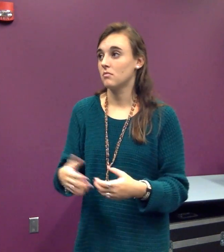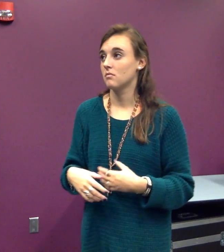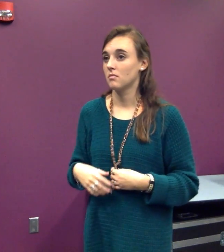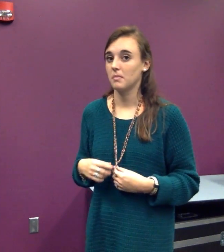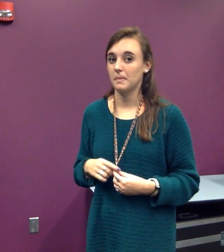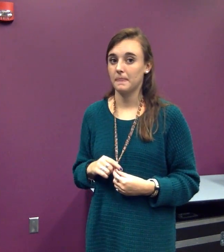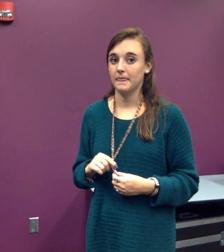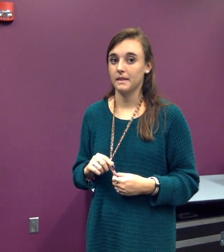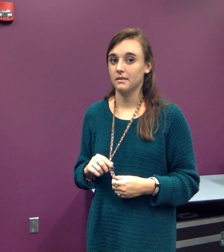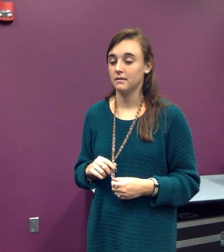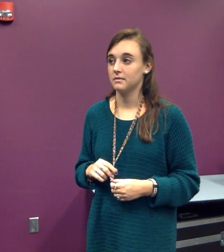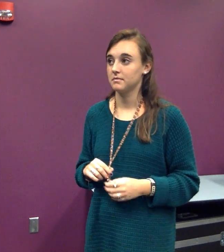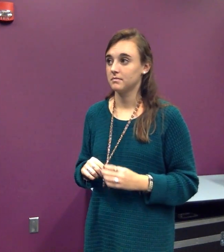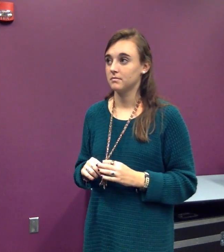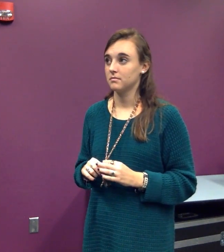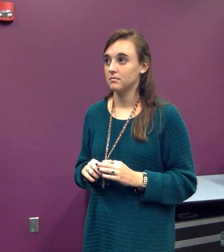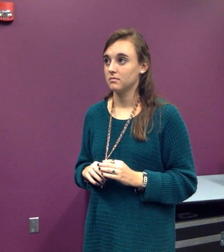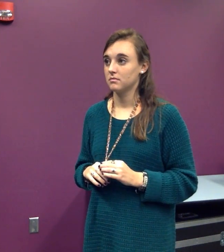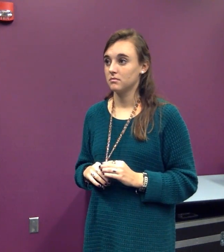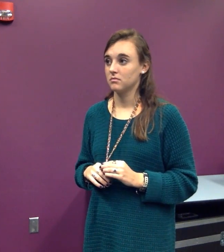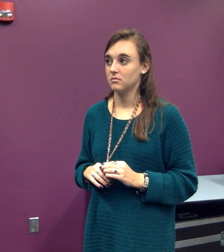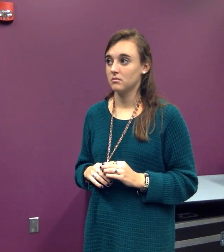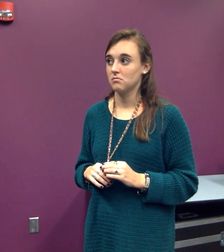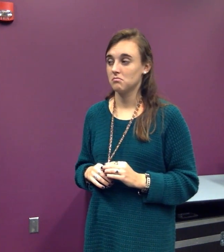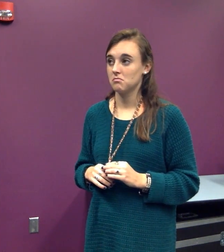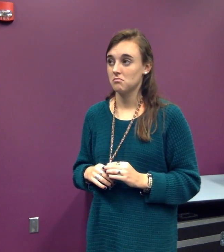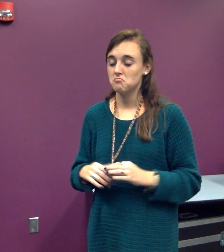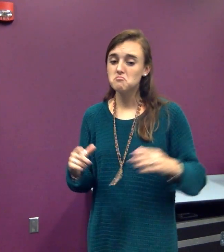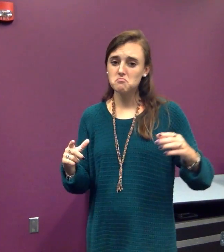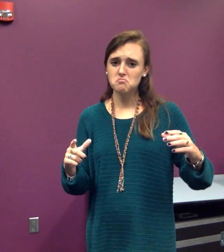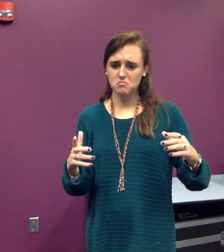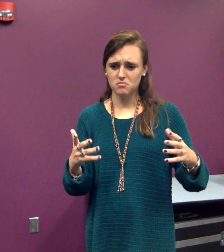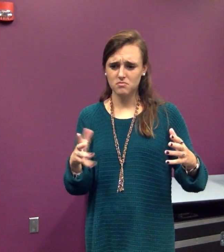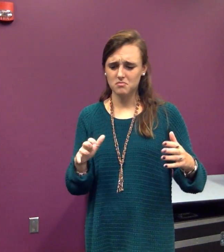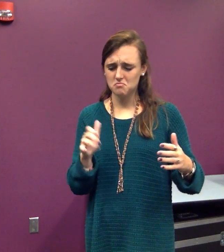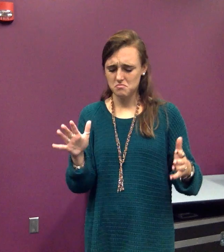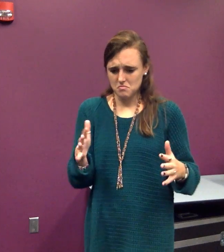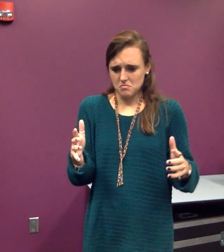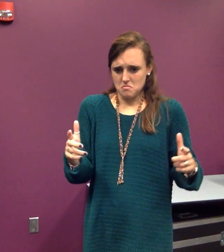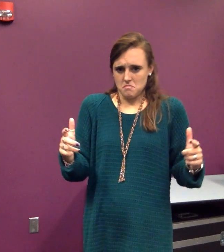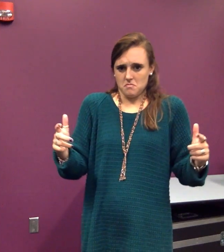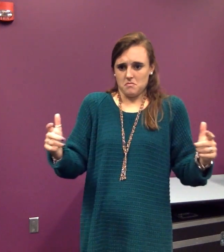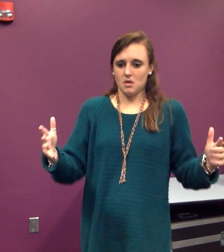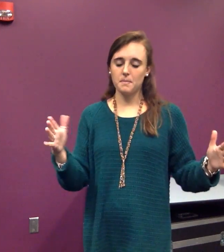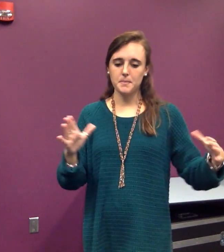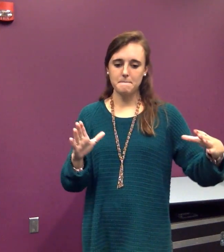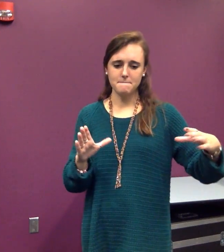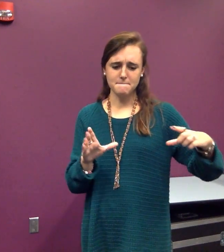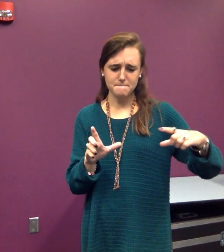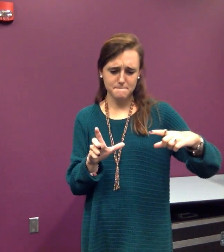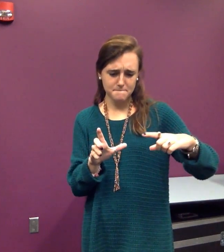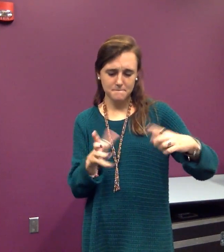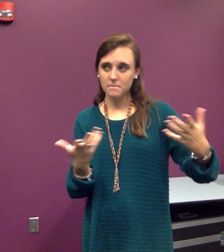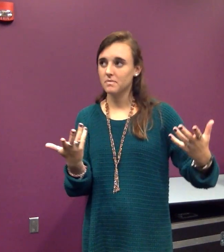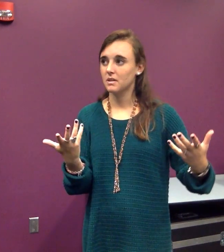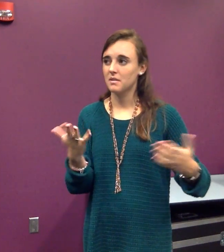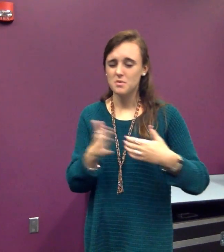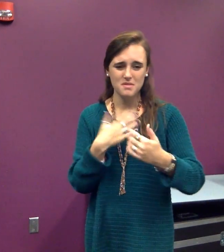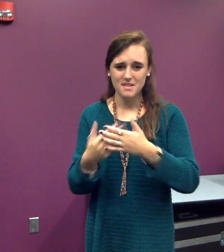It does not have to be this big. It can be lined paper. It can be mimeograph paper. These